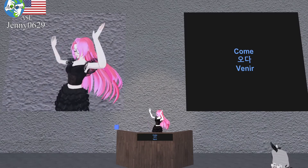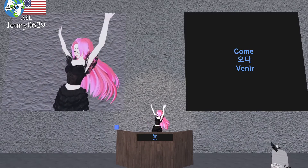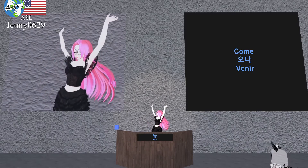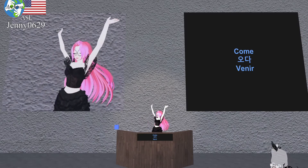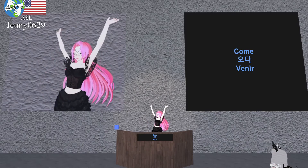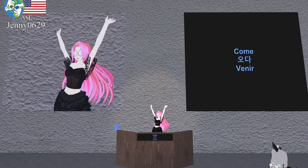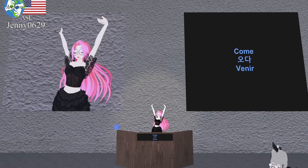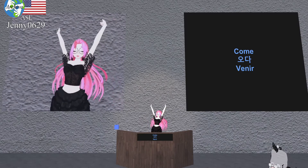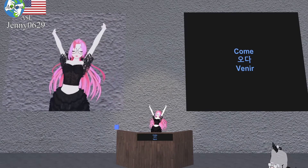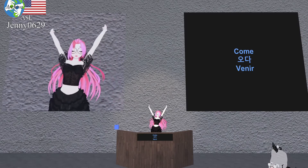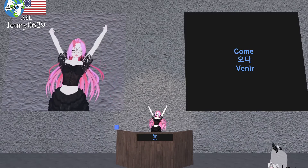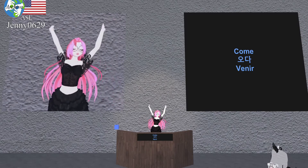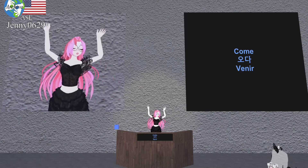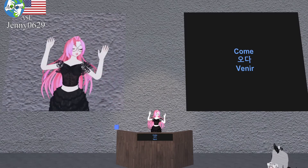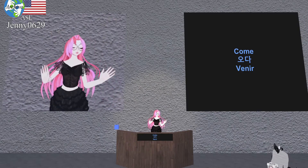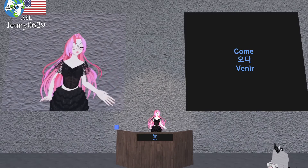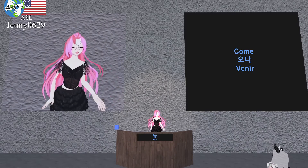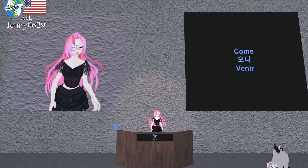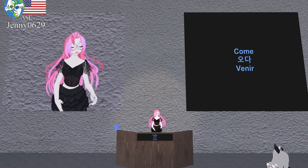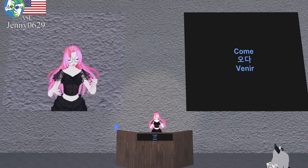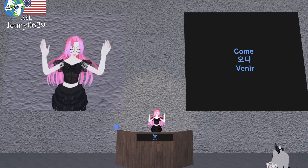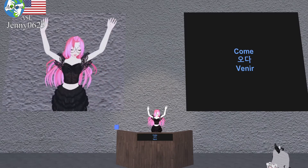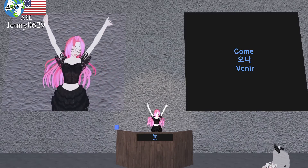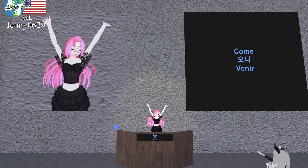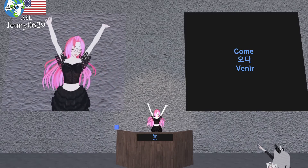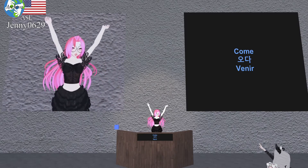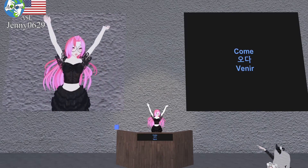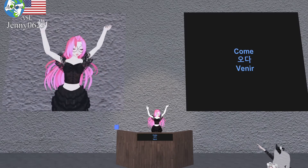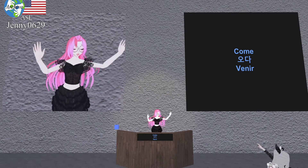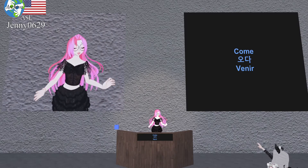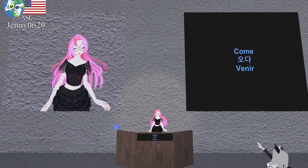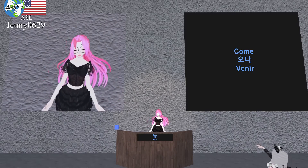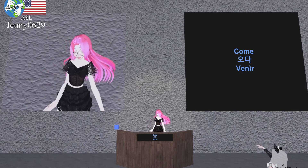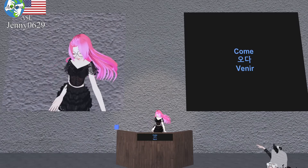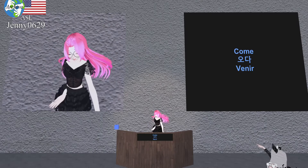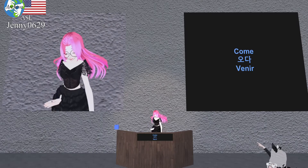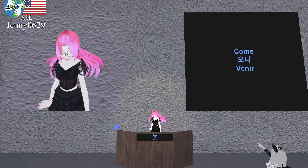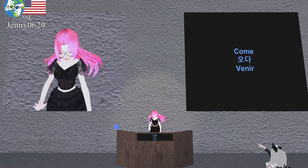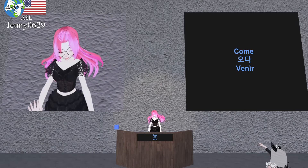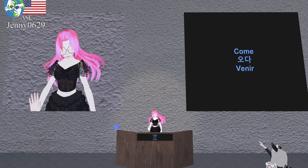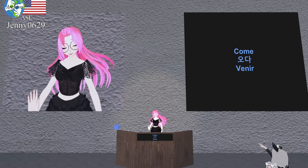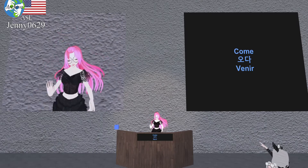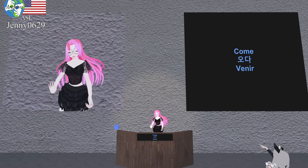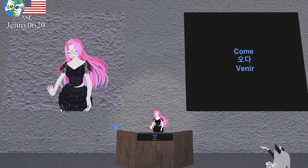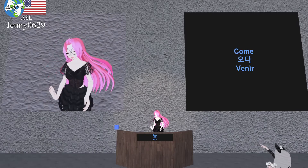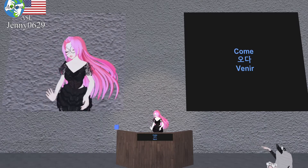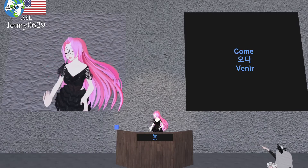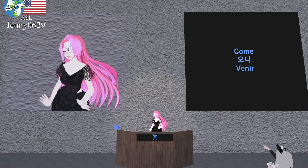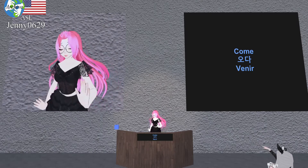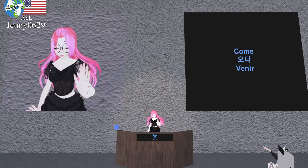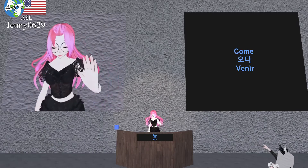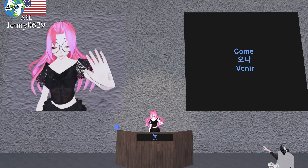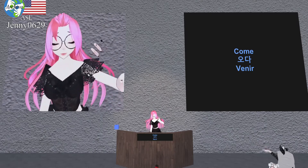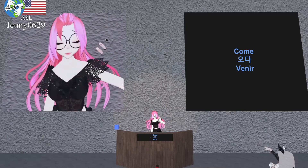sense? Yay! I talked for too long. Okay, I need some water.